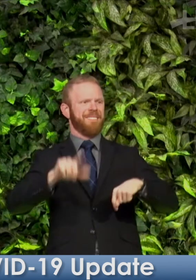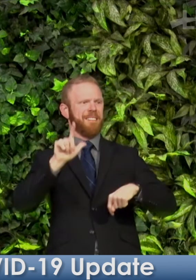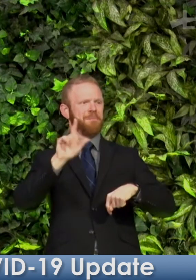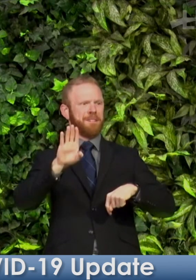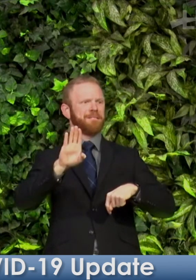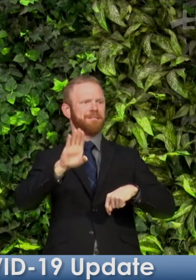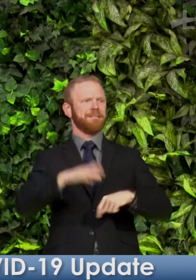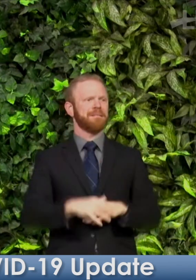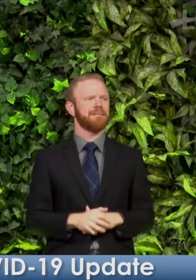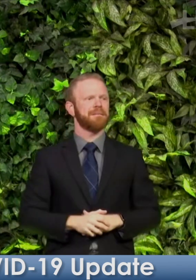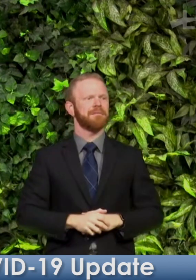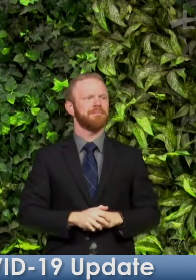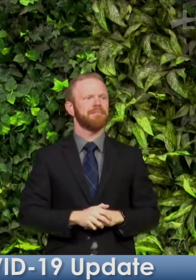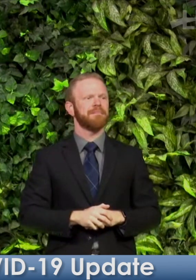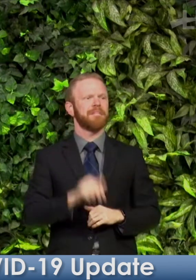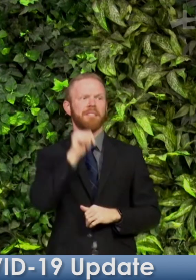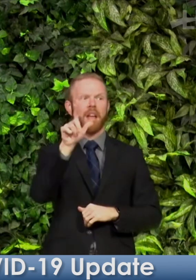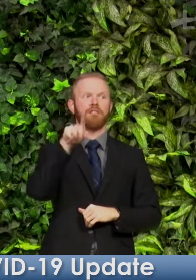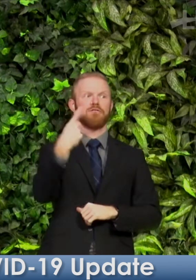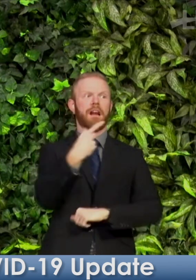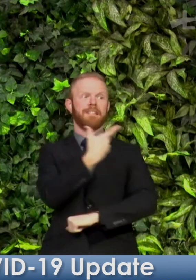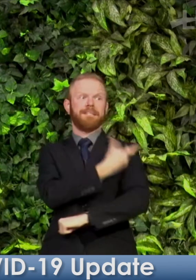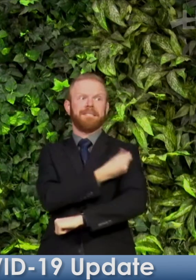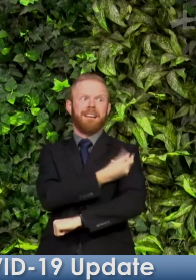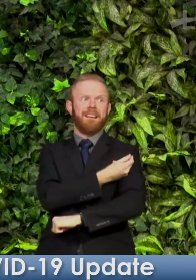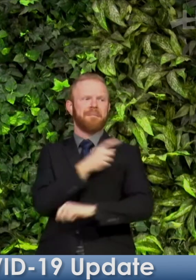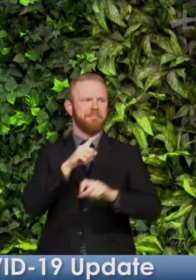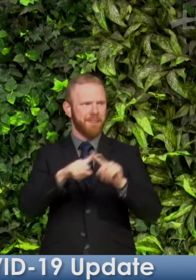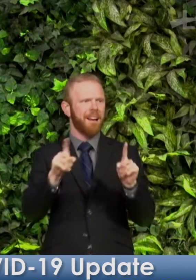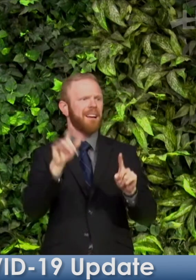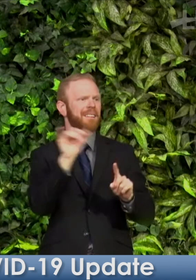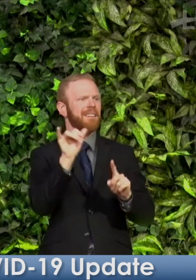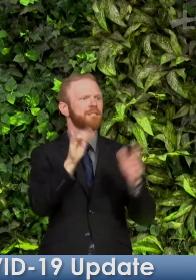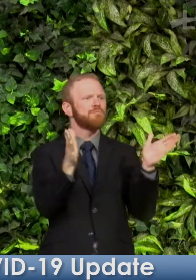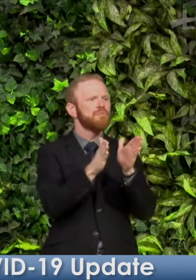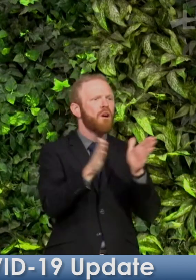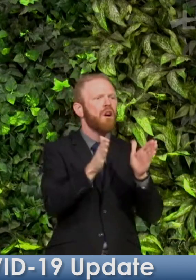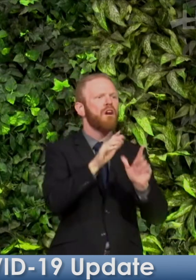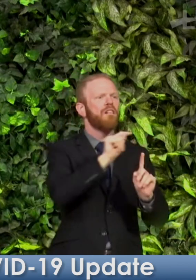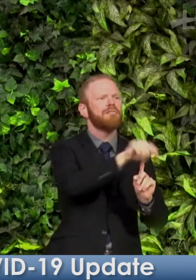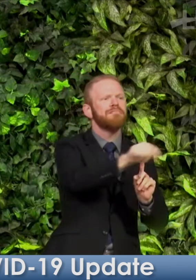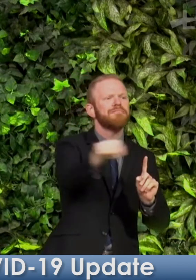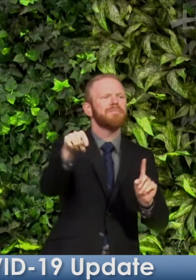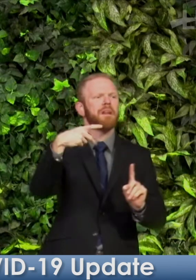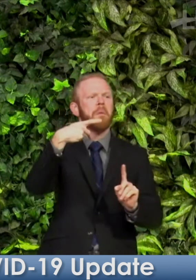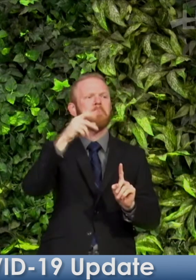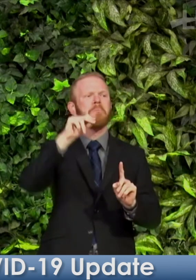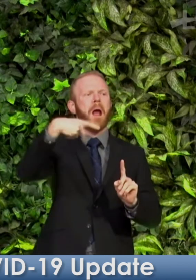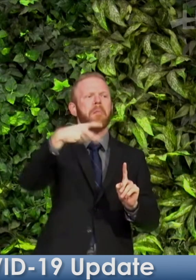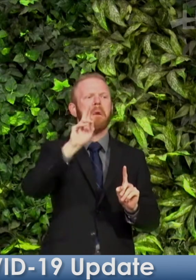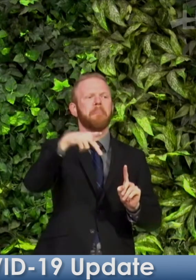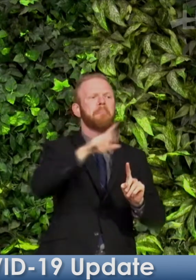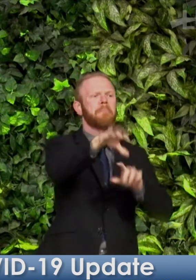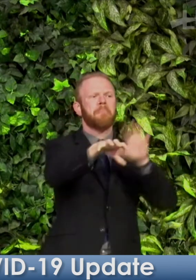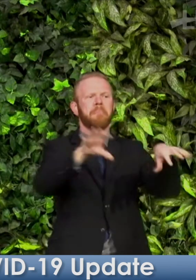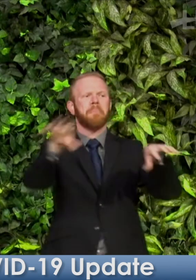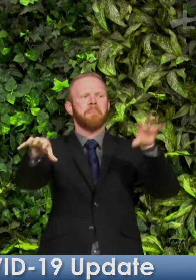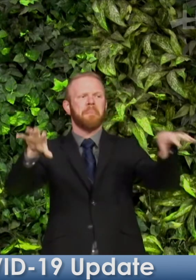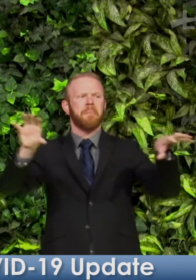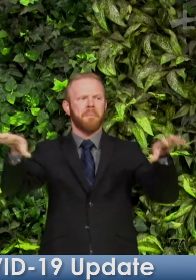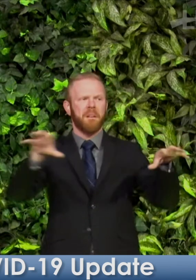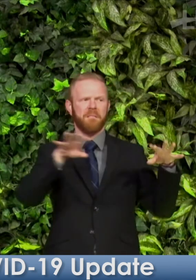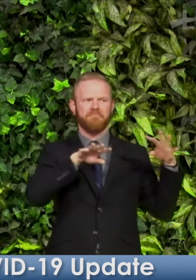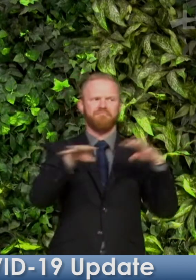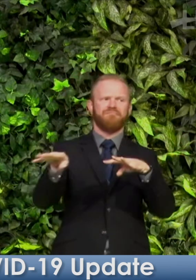sites, but small pop-up sites all throughout this community. And that's the kind of example of leadership we need to see replicated all across this